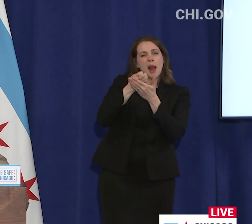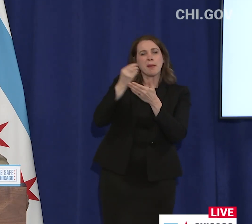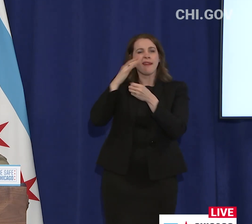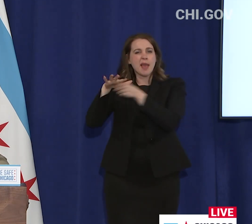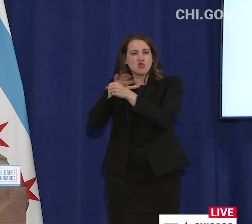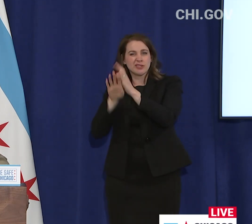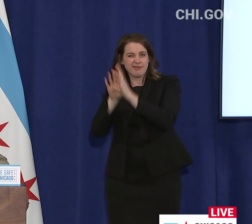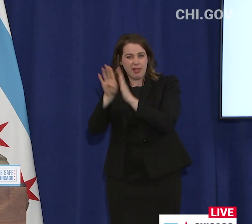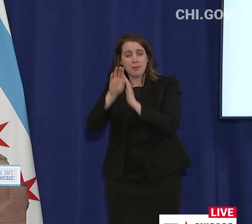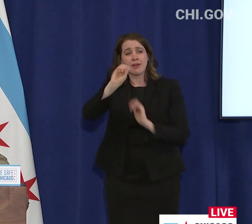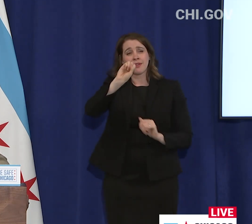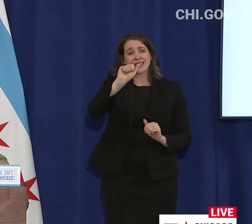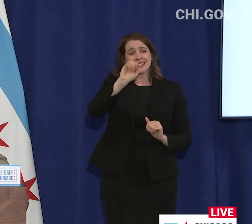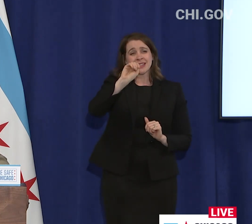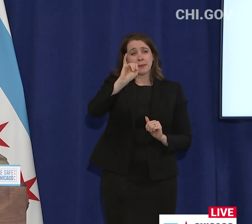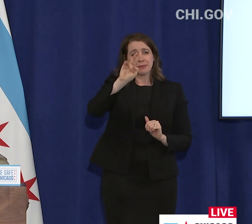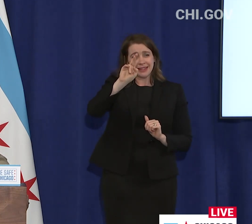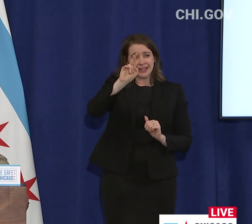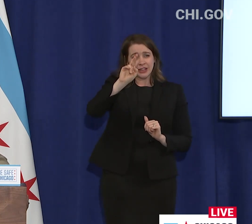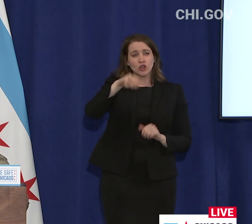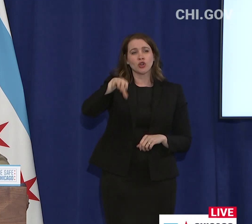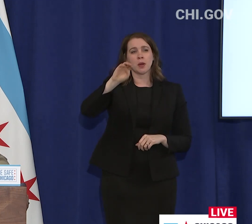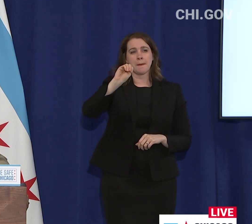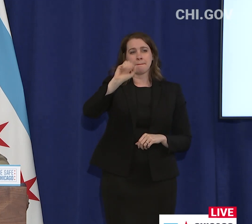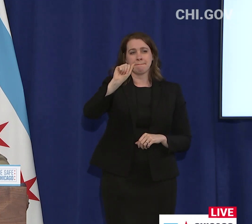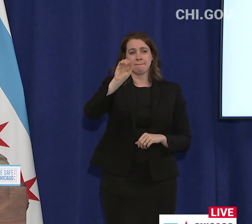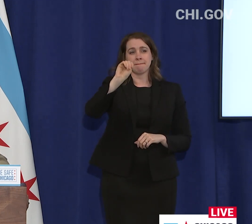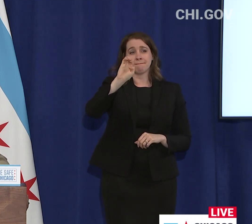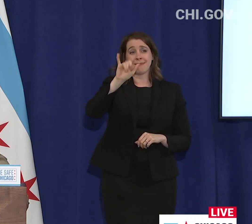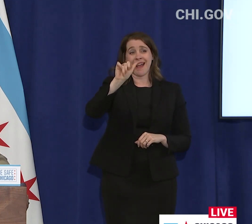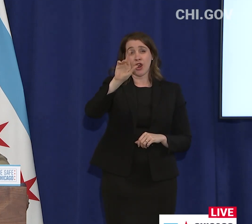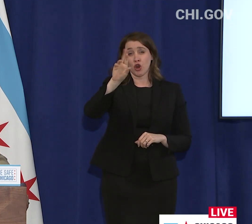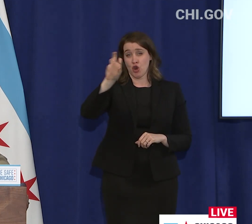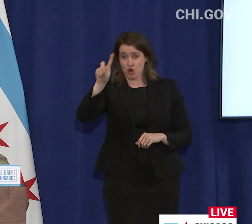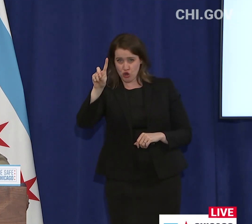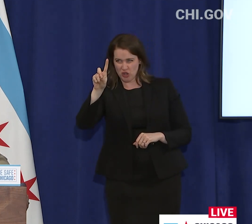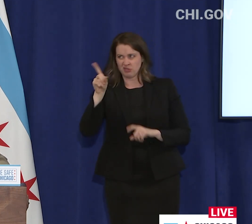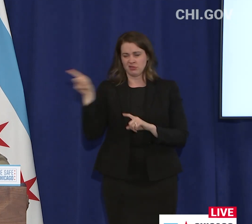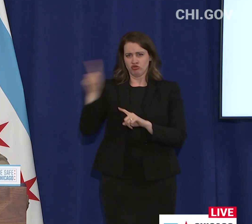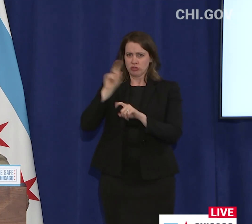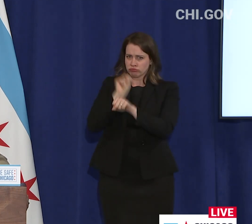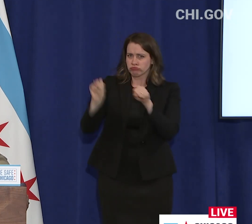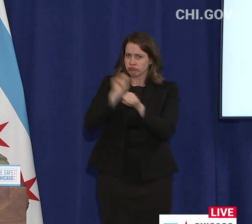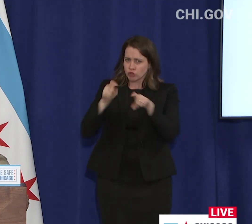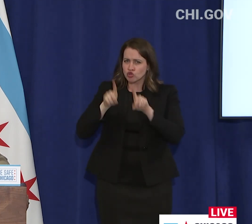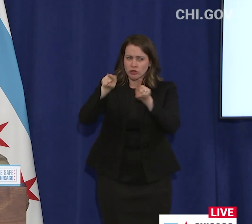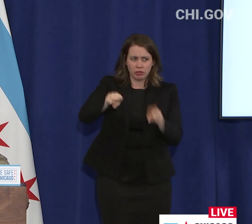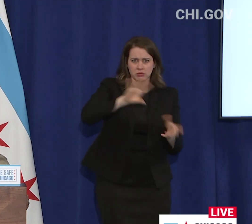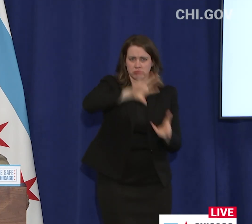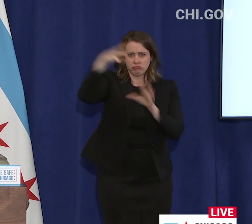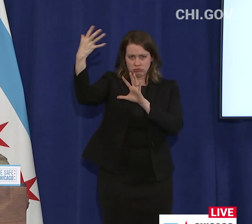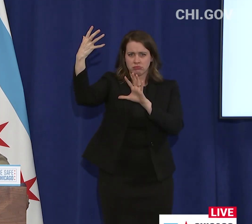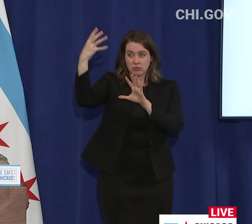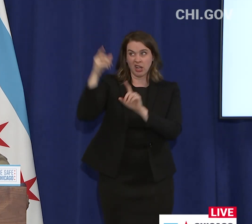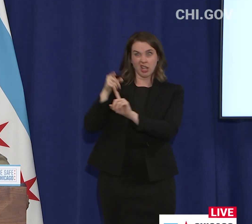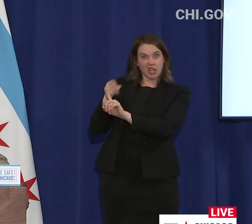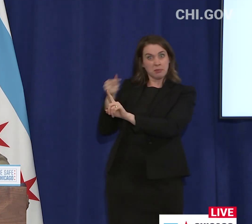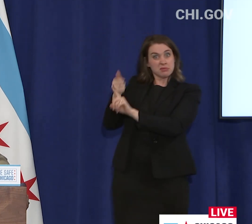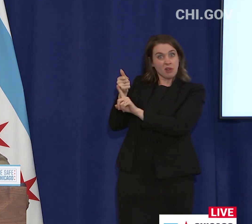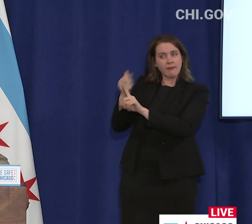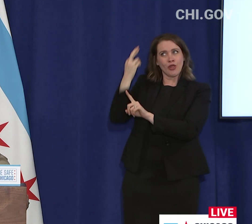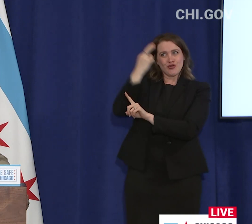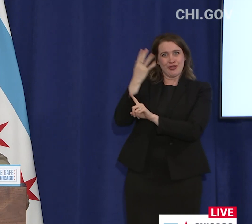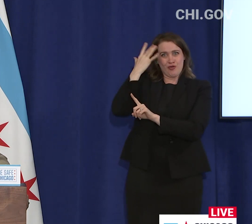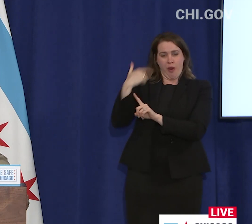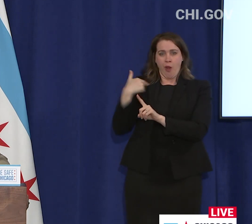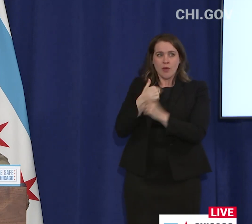done tremendous, tremendous work throughout this pandemic and is the reason why we have been successful